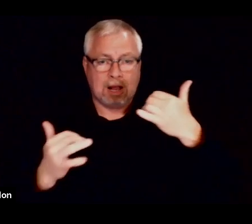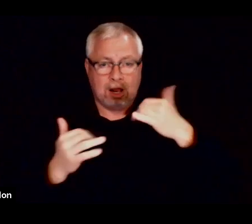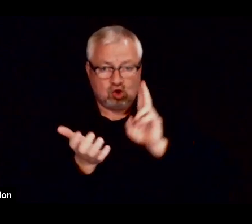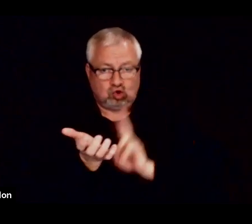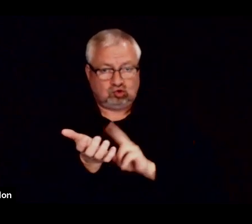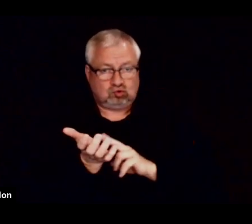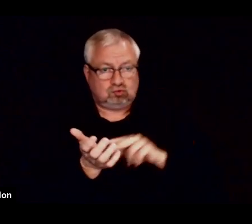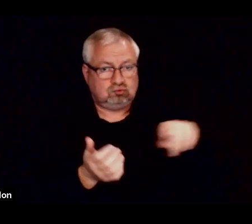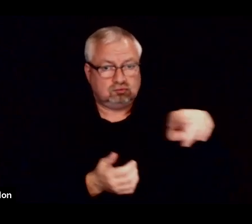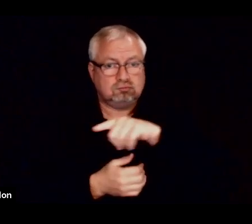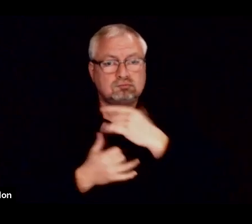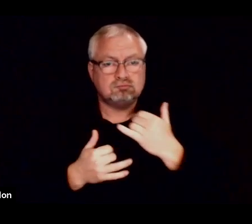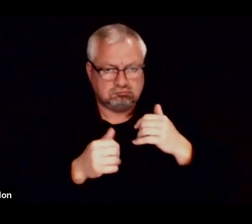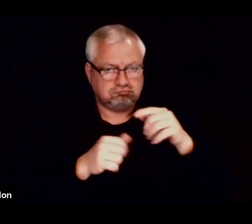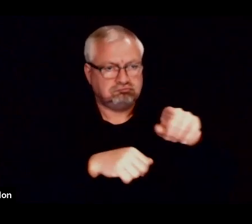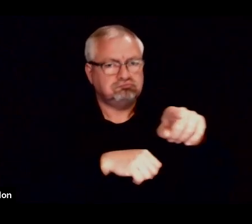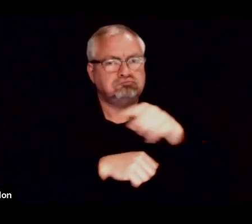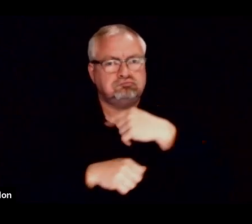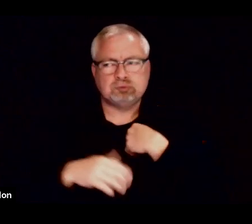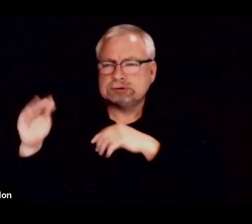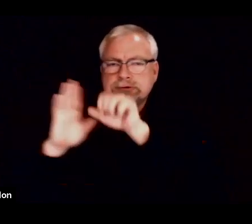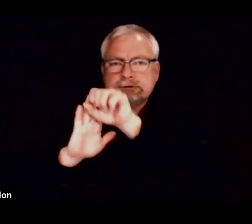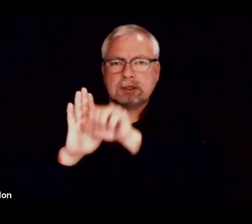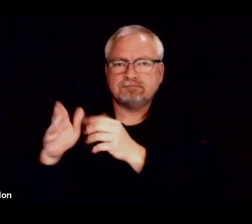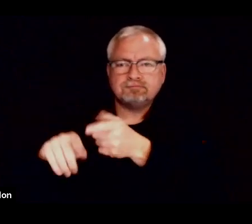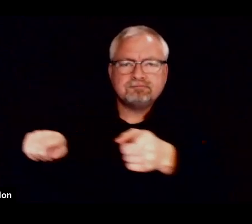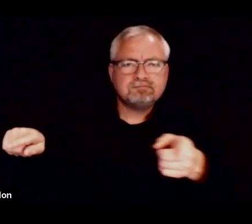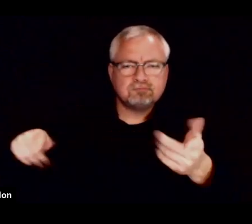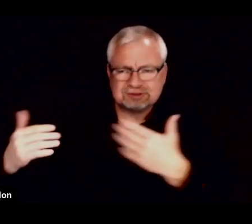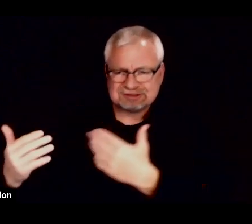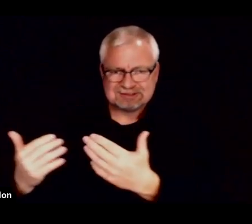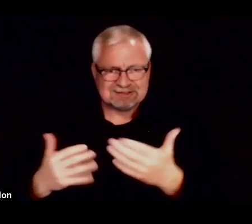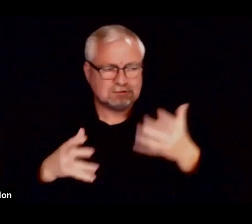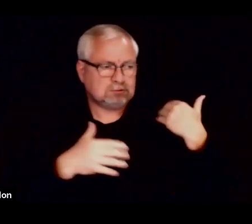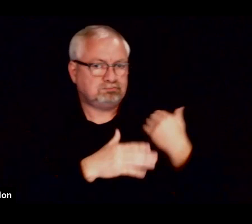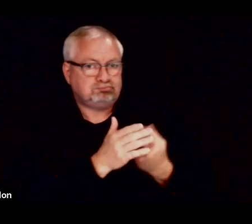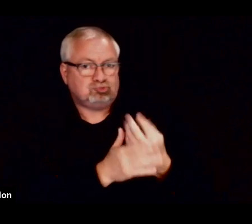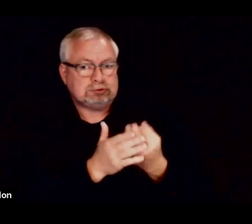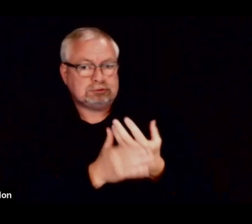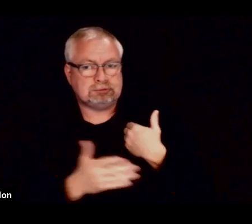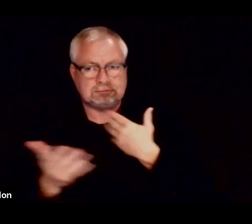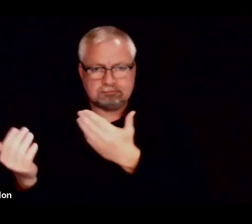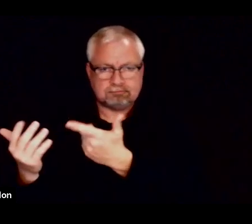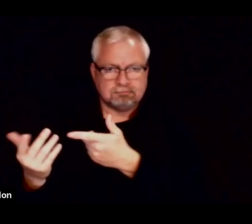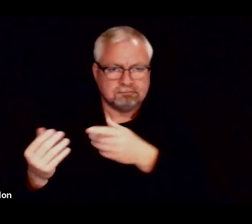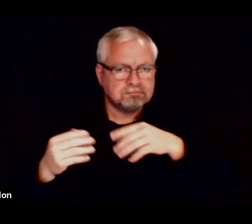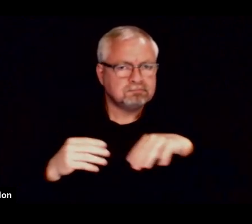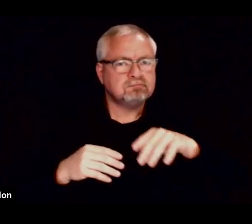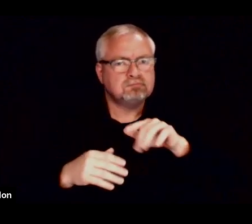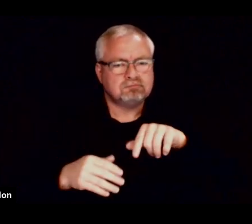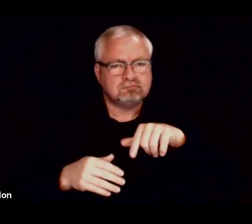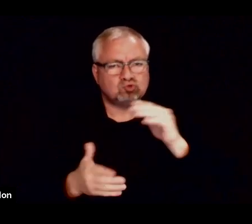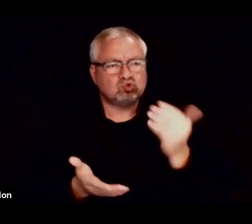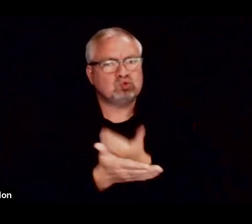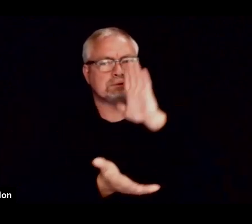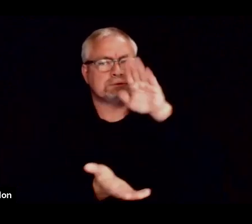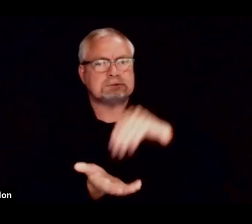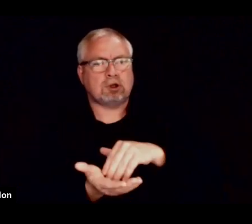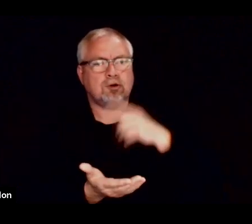asked to do earlier this spring as a part of new Centers for Medicare and Medicaid Services